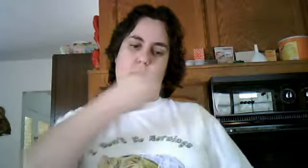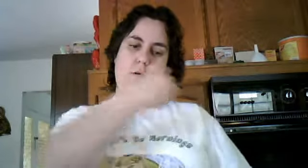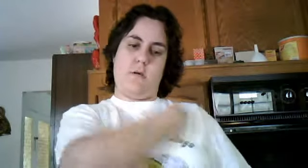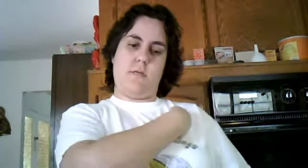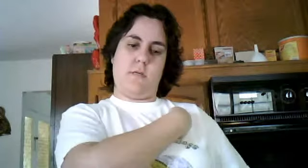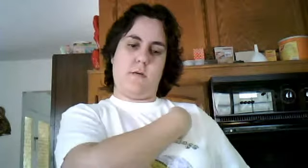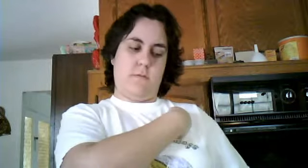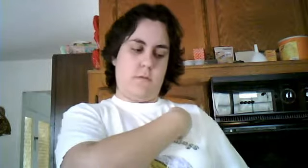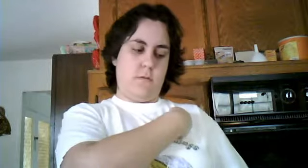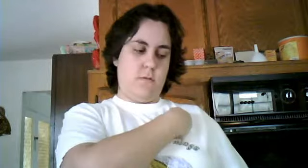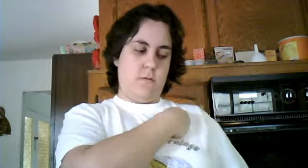Ourselves.